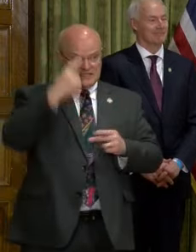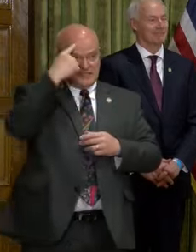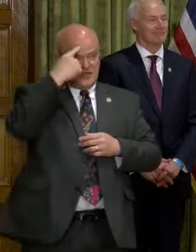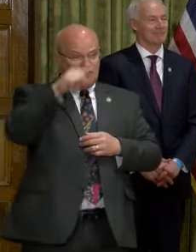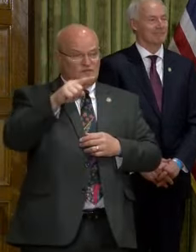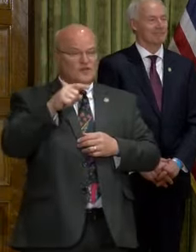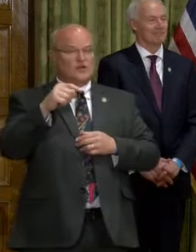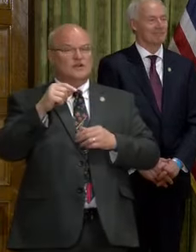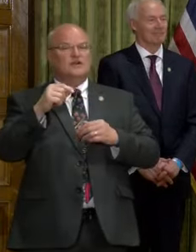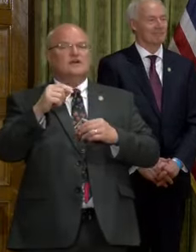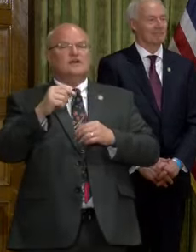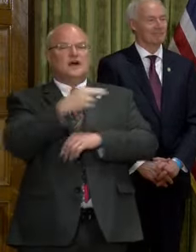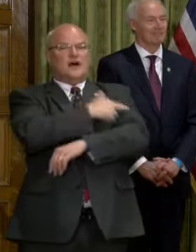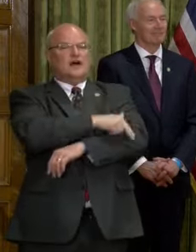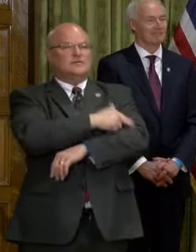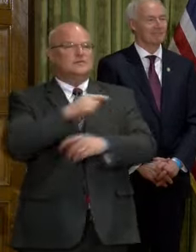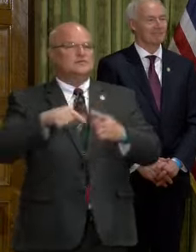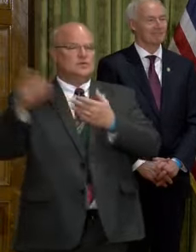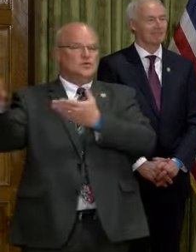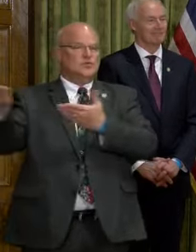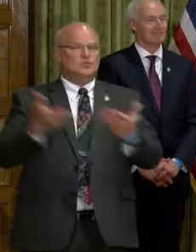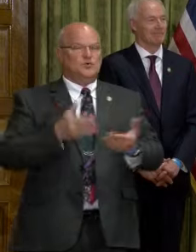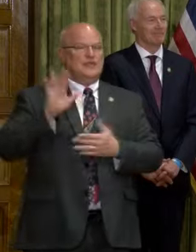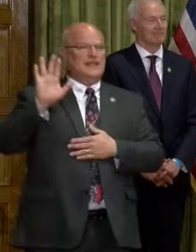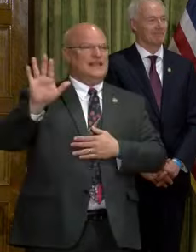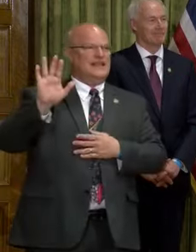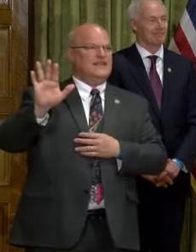for facilities to bring their